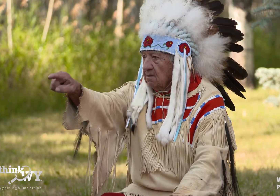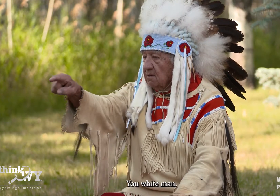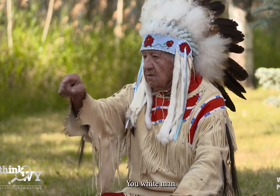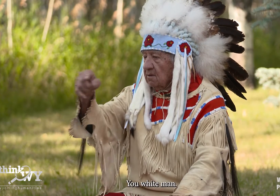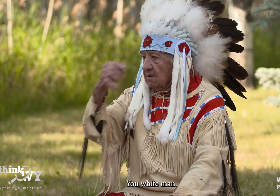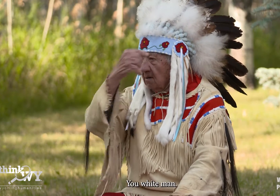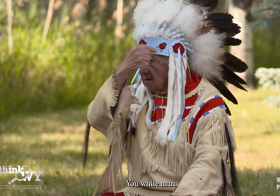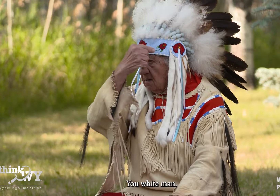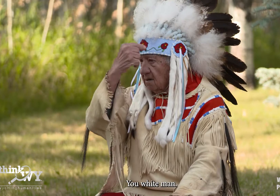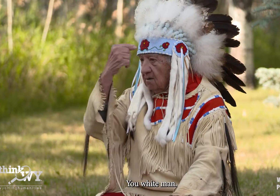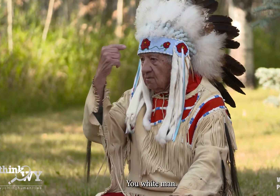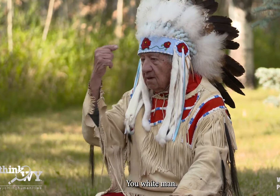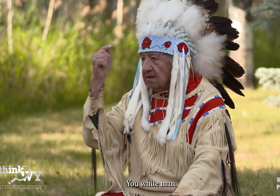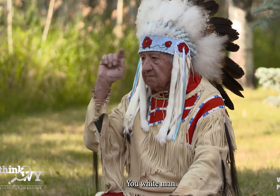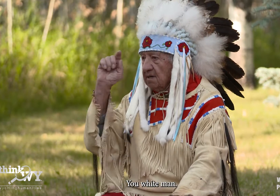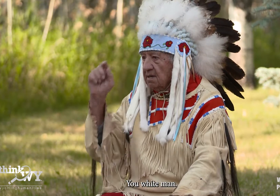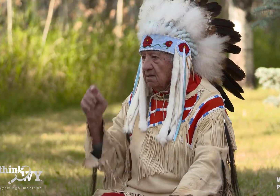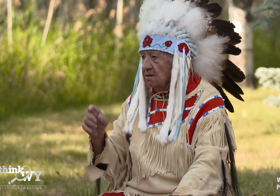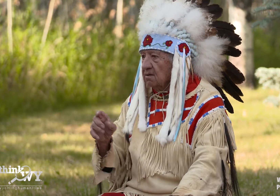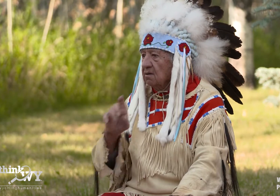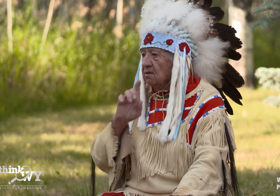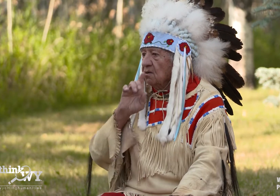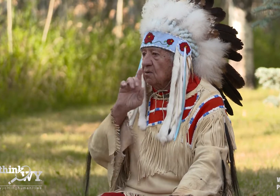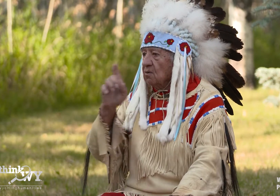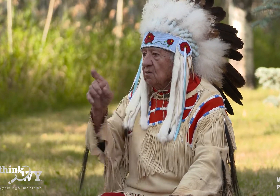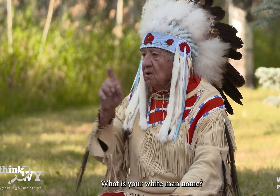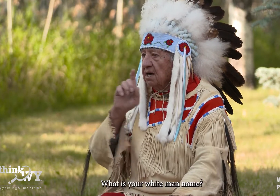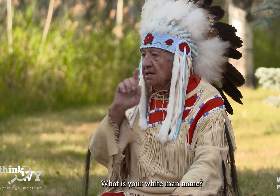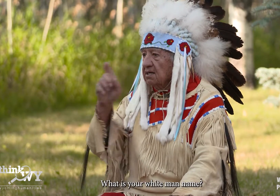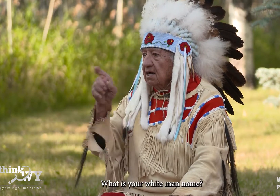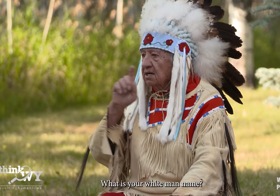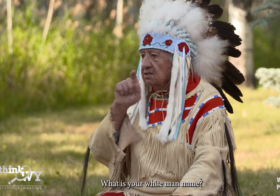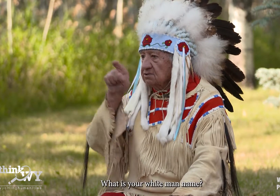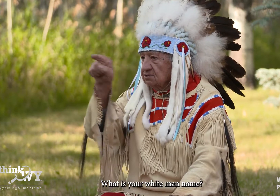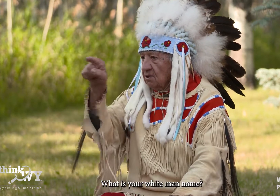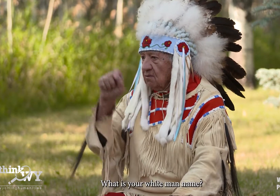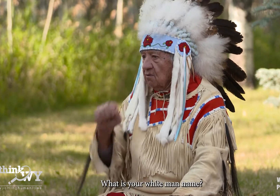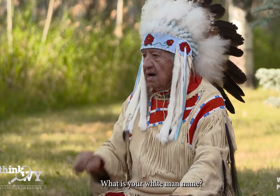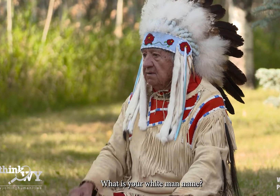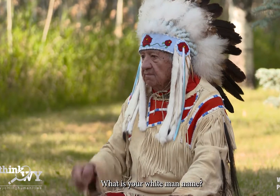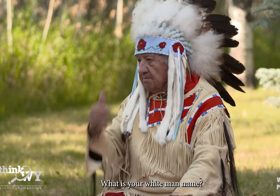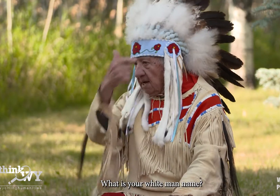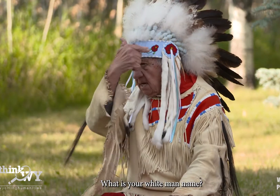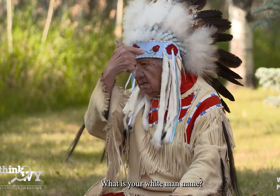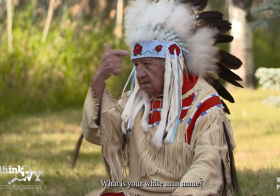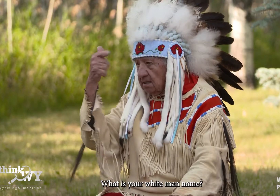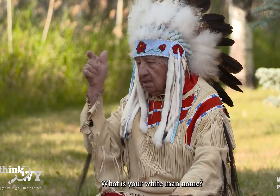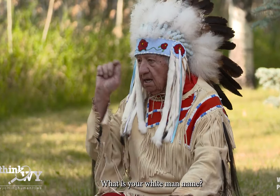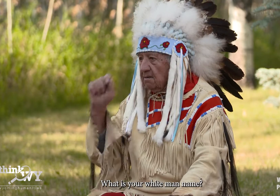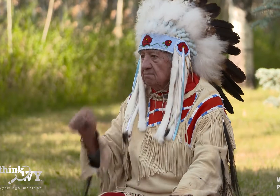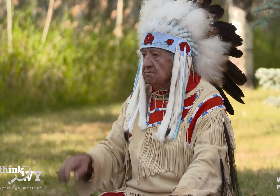You. White man, what is your white man name?